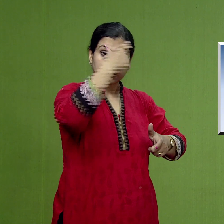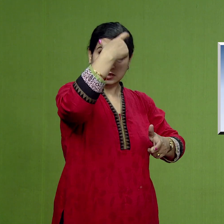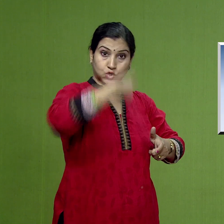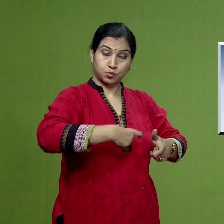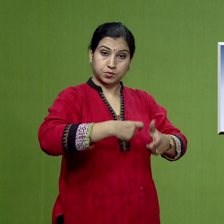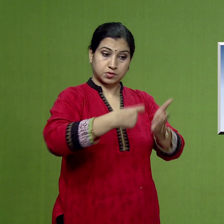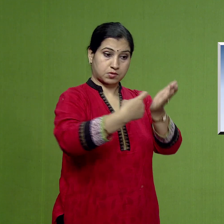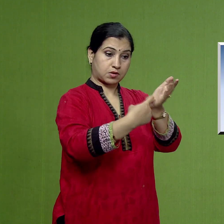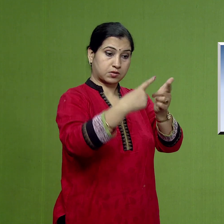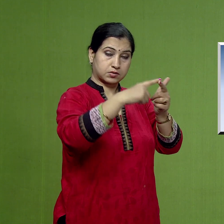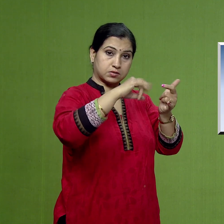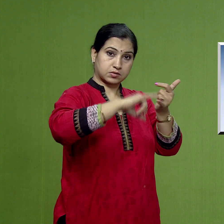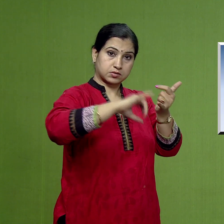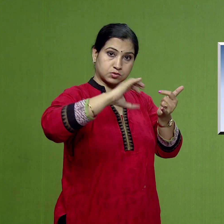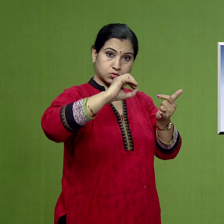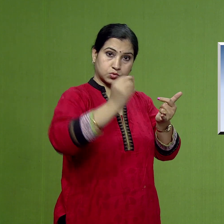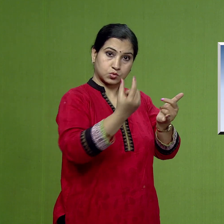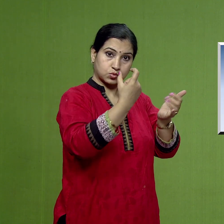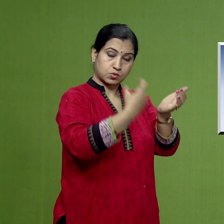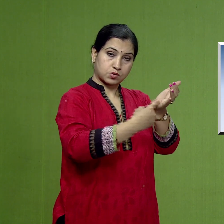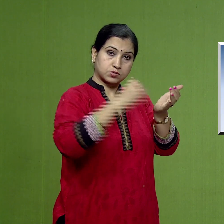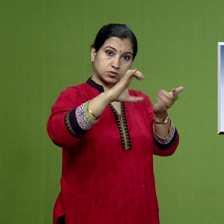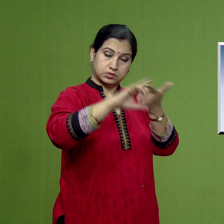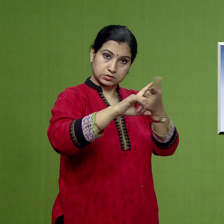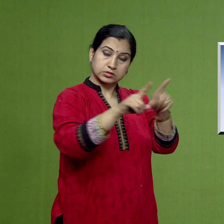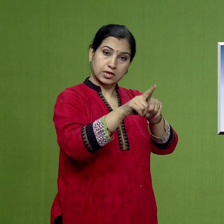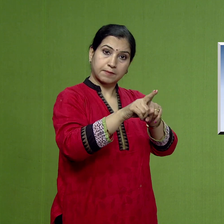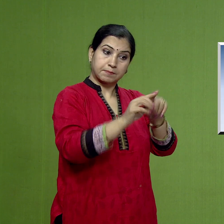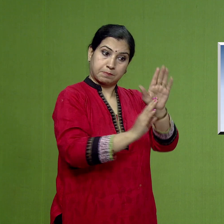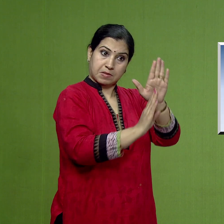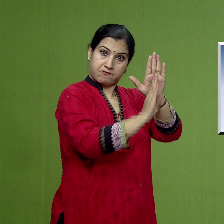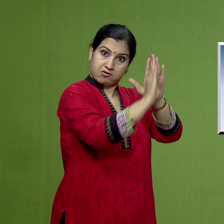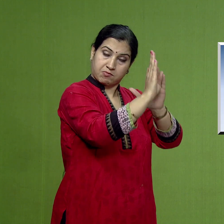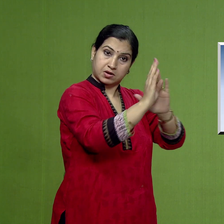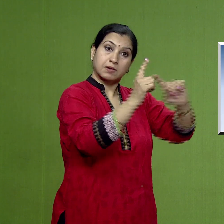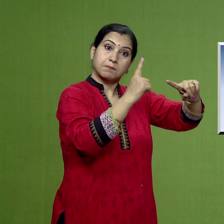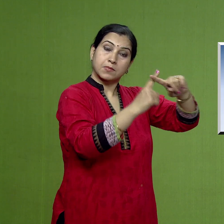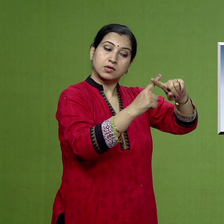of development and also a participant in the development.